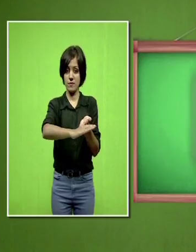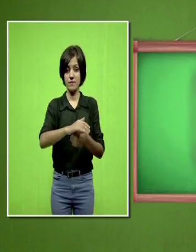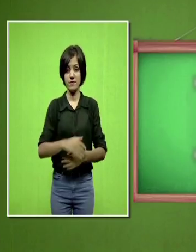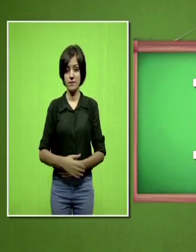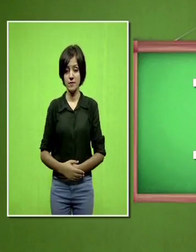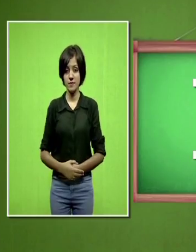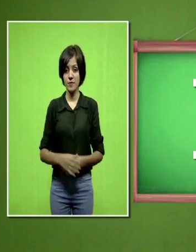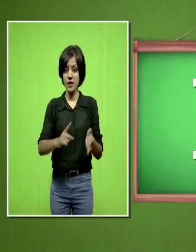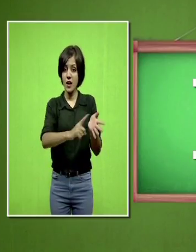I,